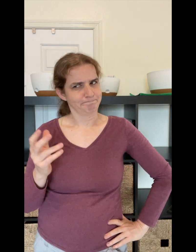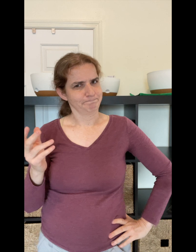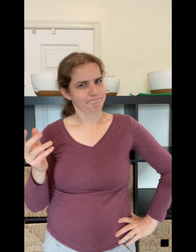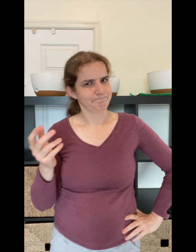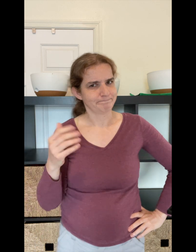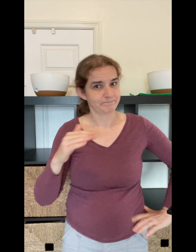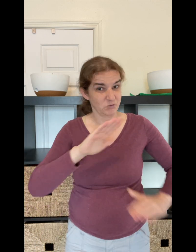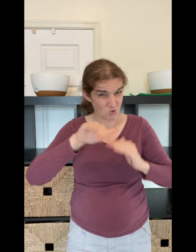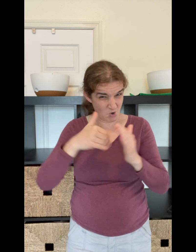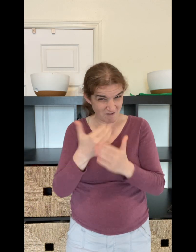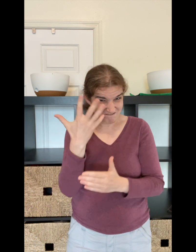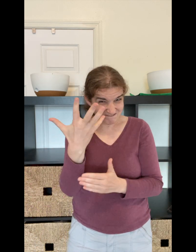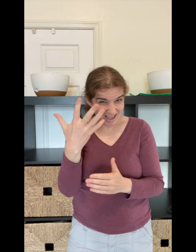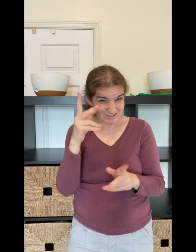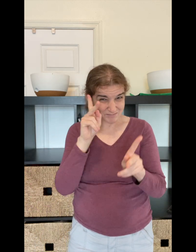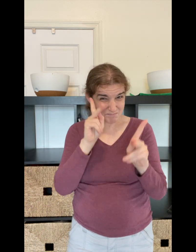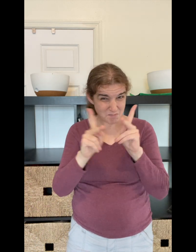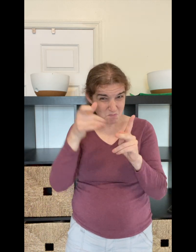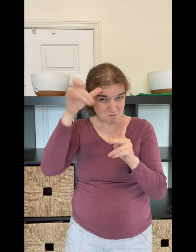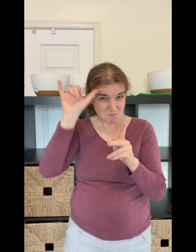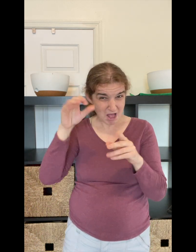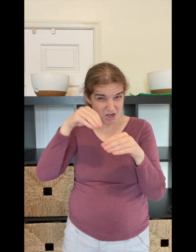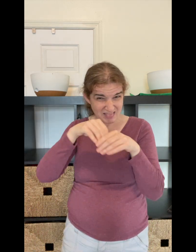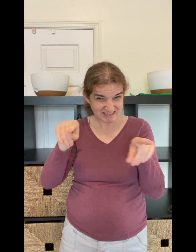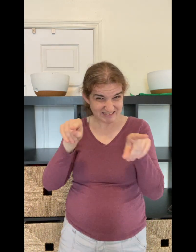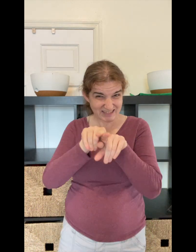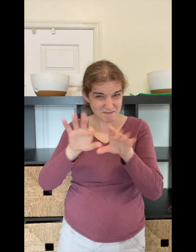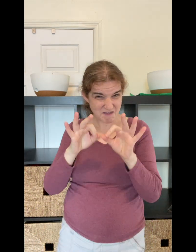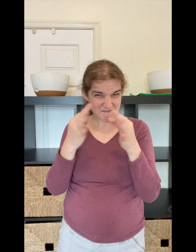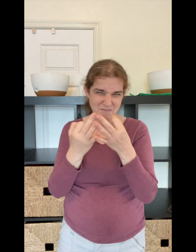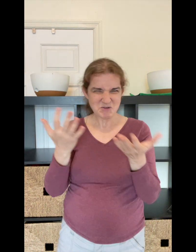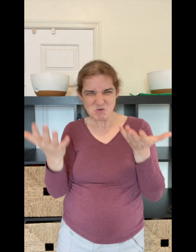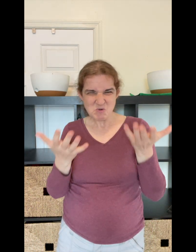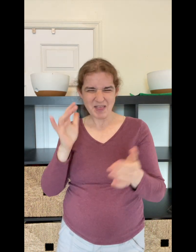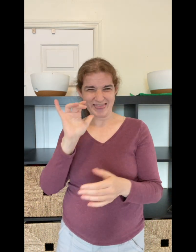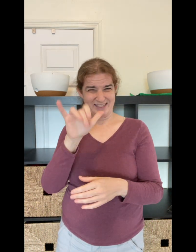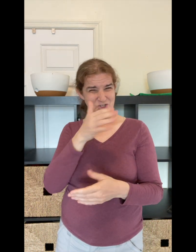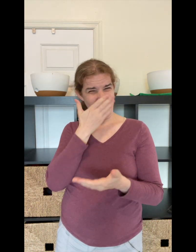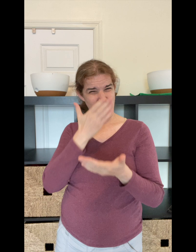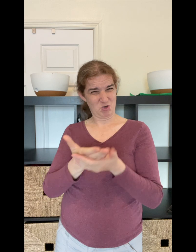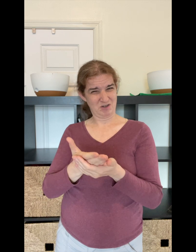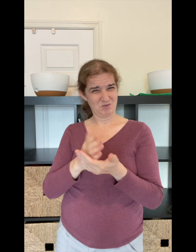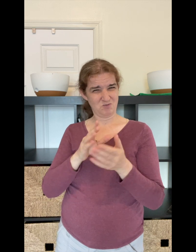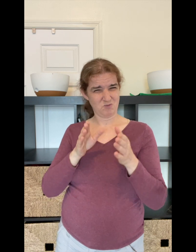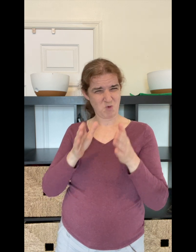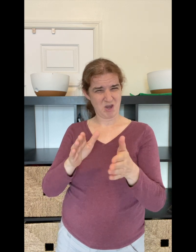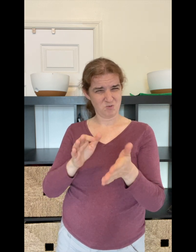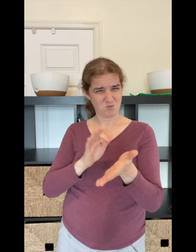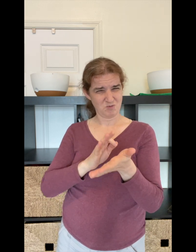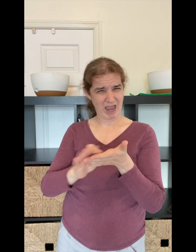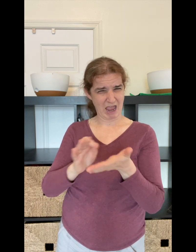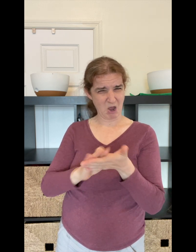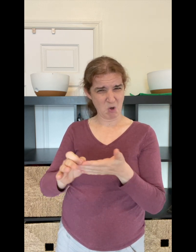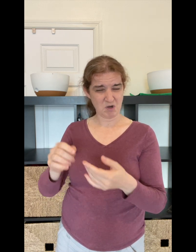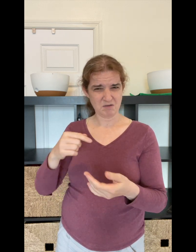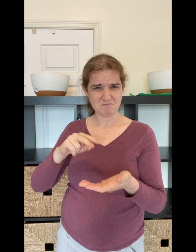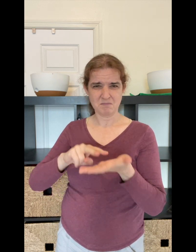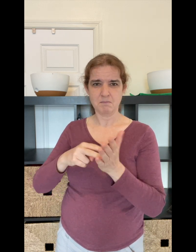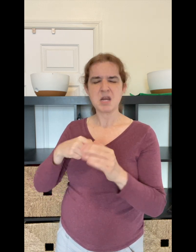Oh, okay. So are all 5 of those blonde people in that same family? Maybe, is